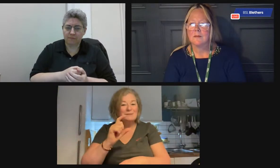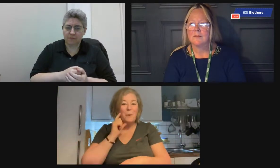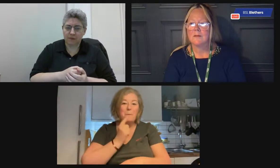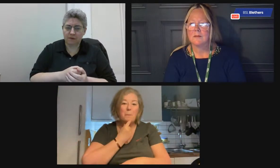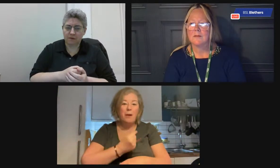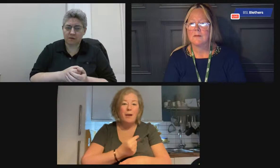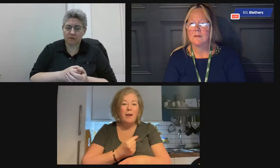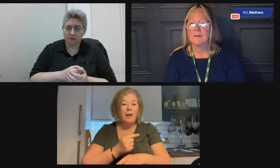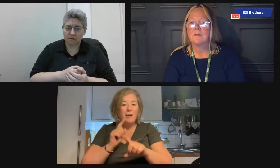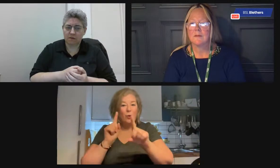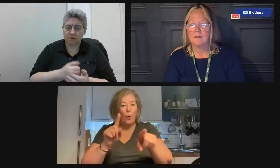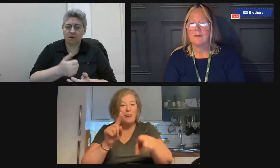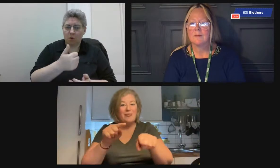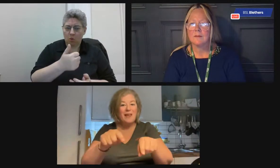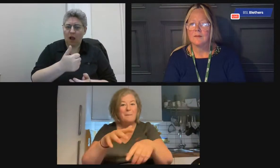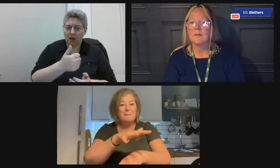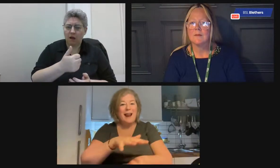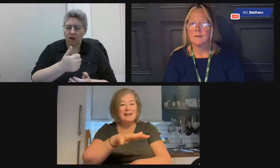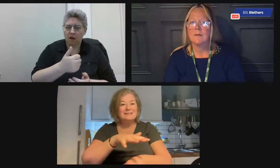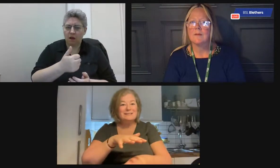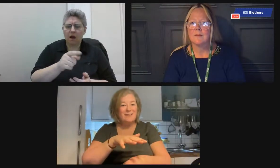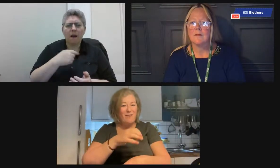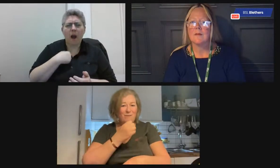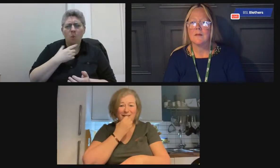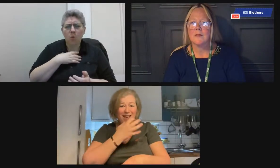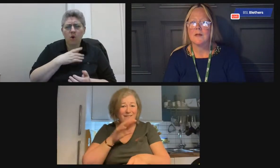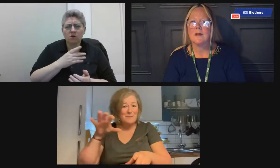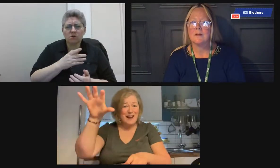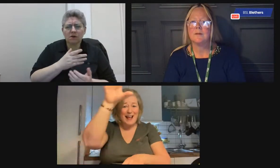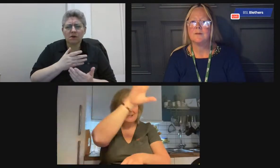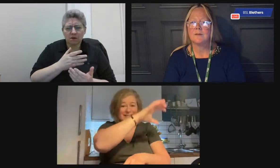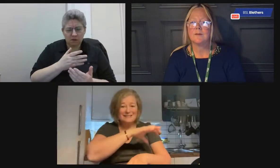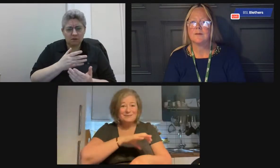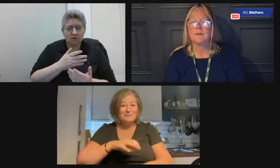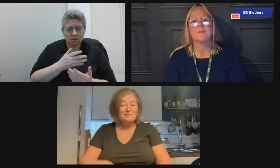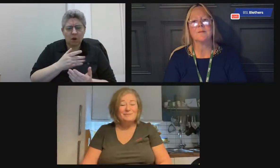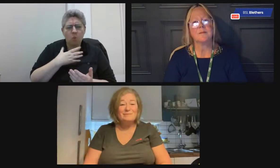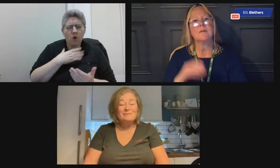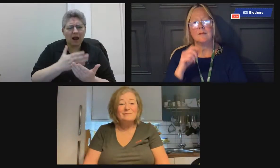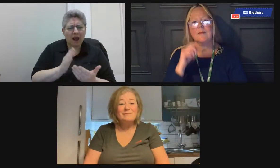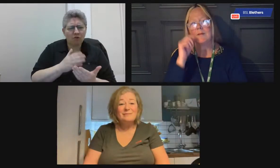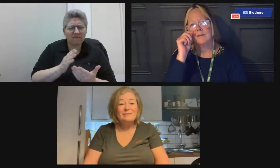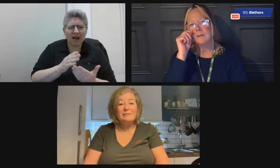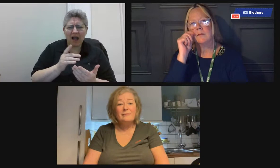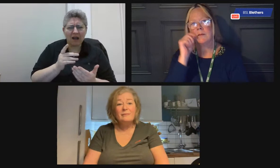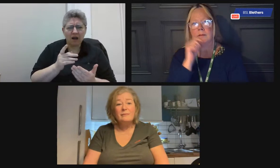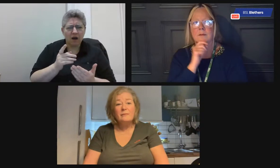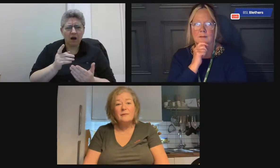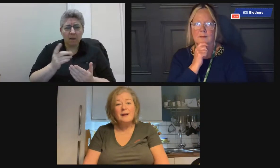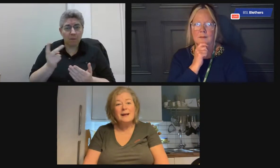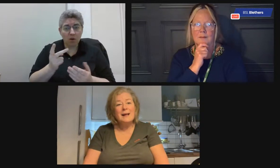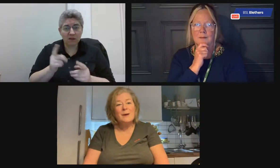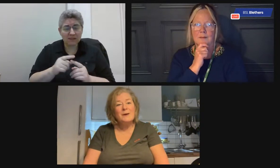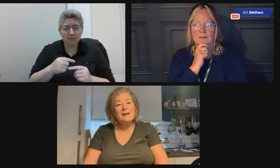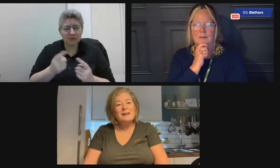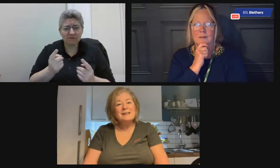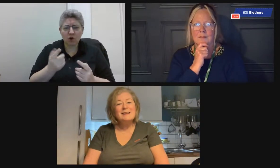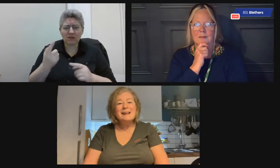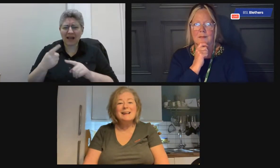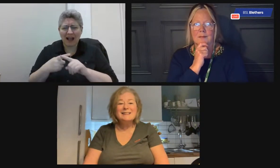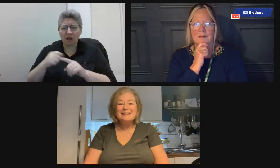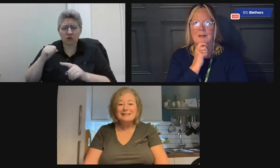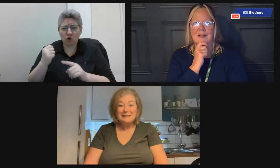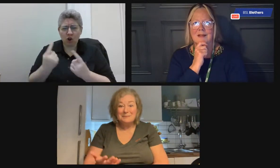to encourage cancer people to go there to this place and talk, and she's lots of wee places all over